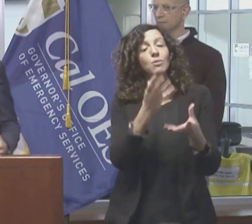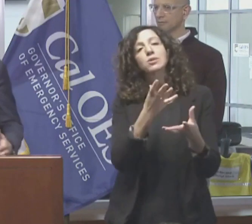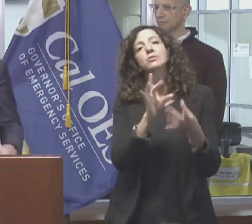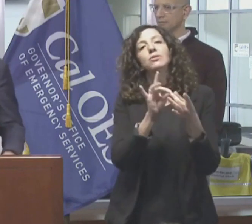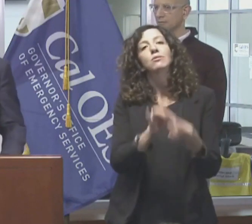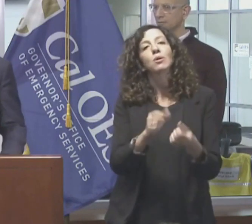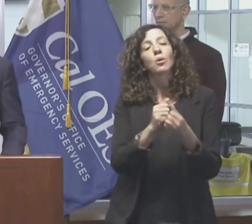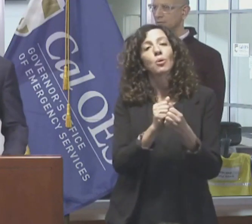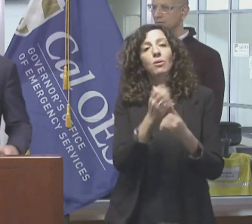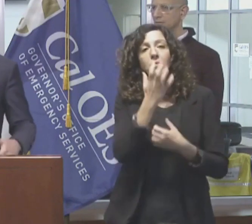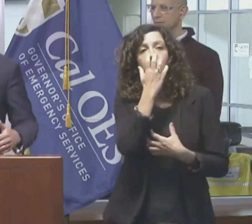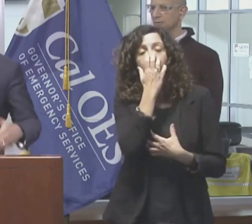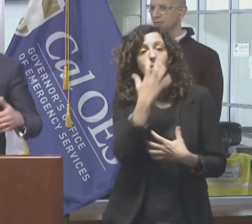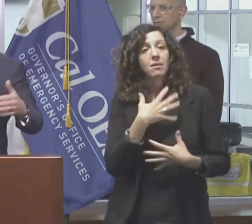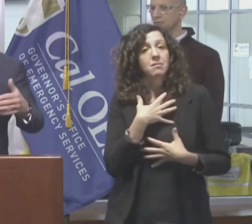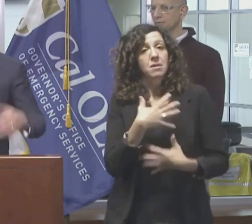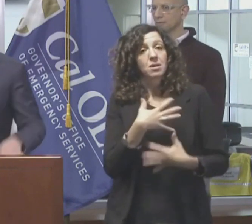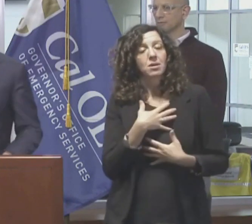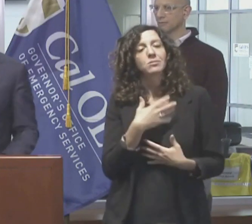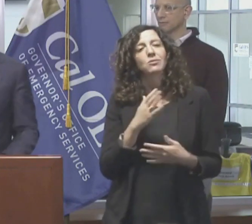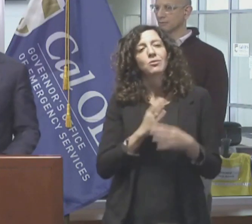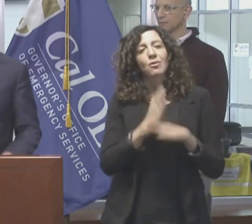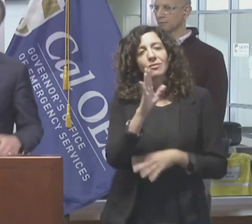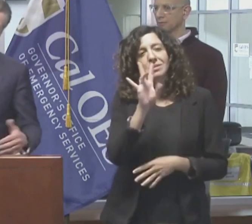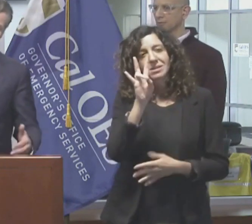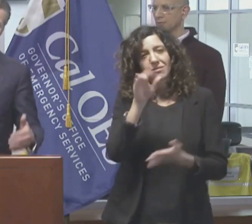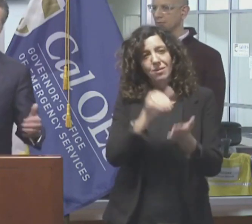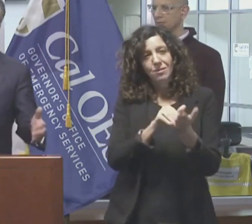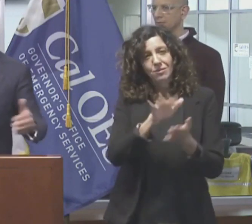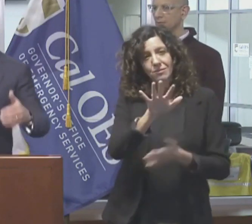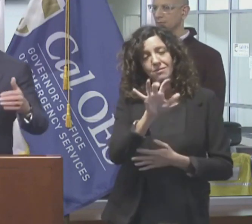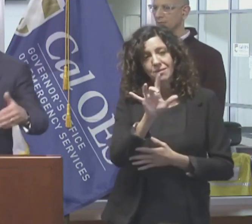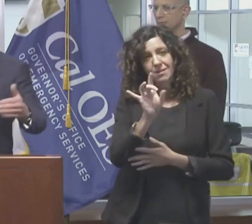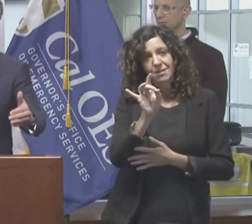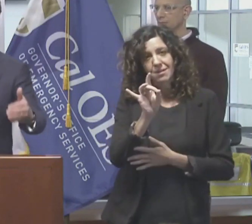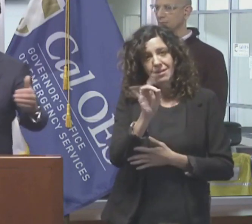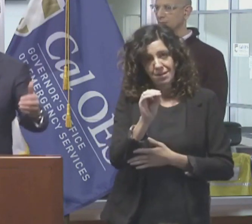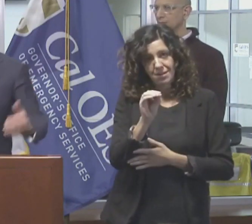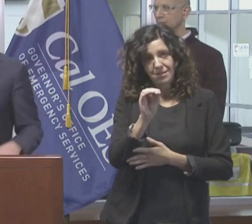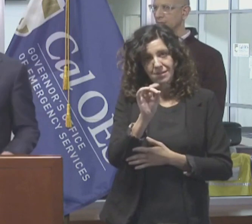to ventilators, over 7,587, not over